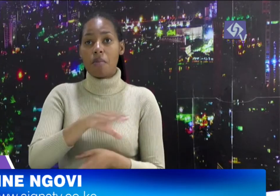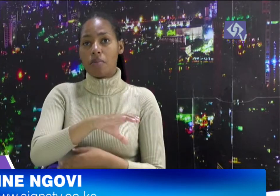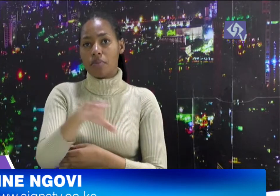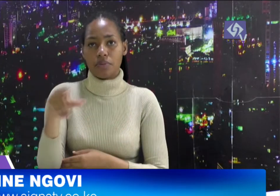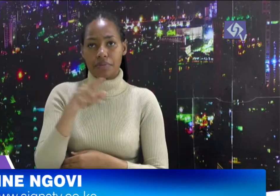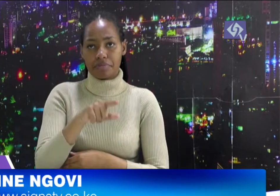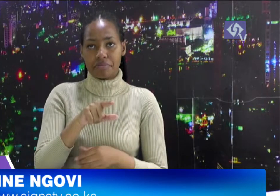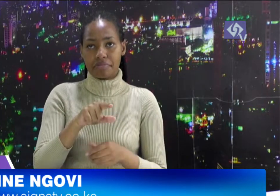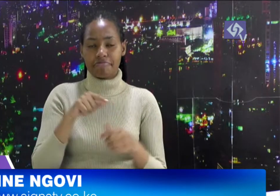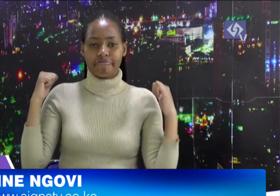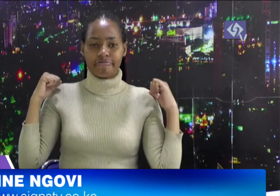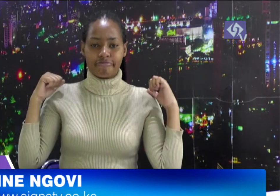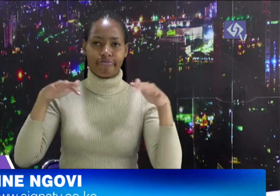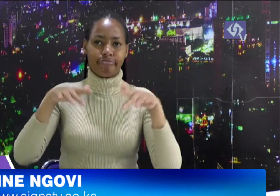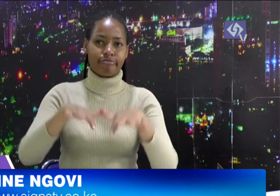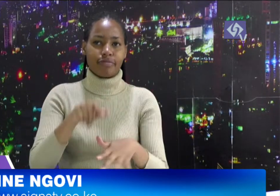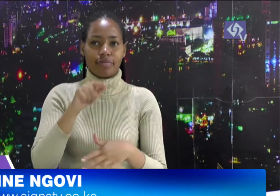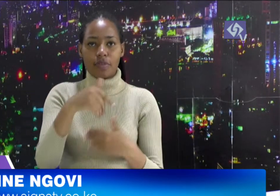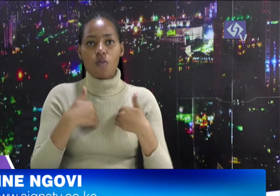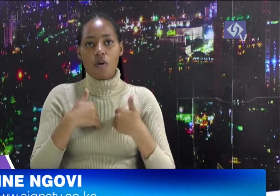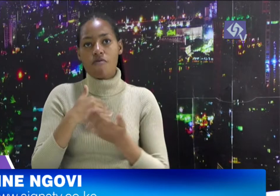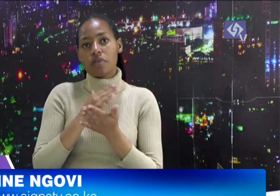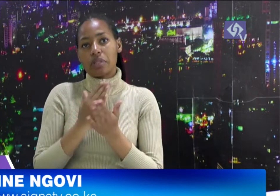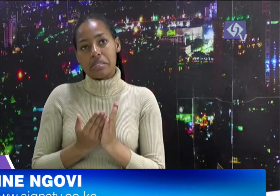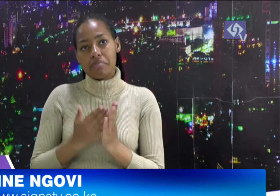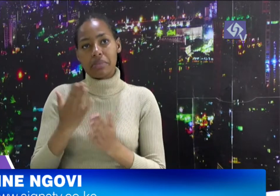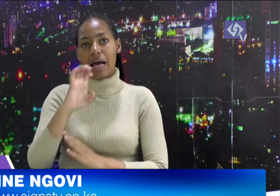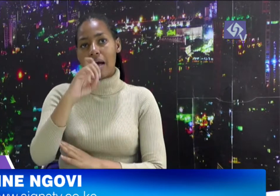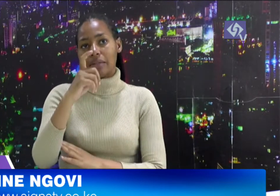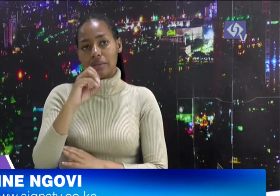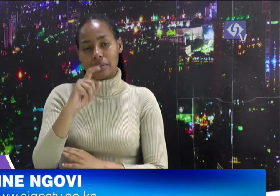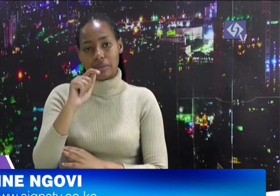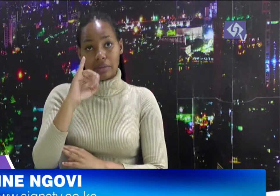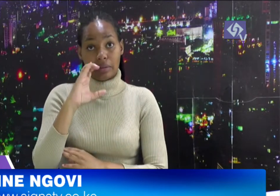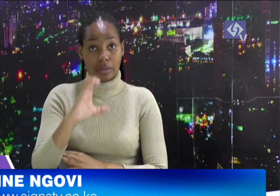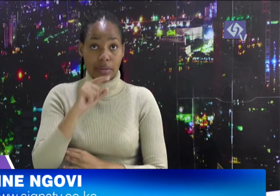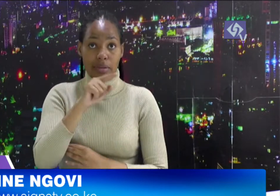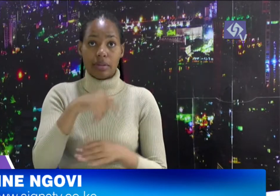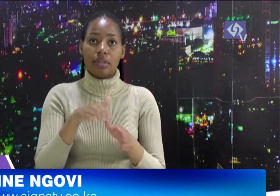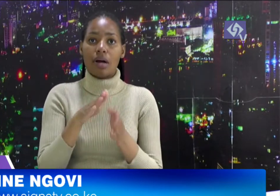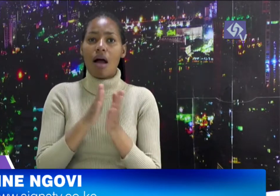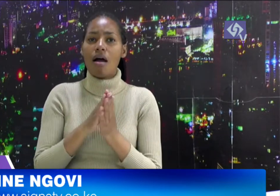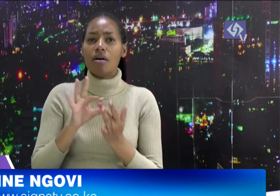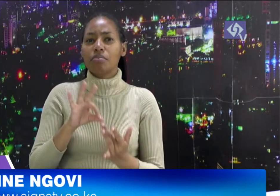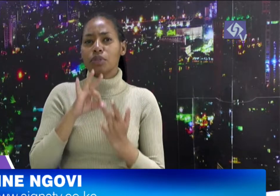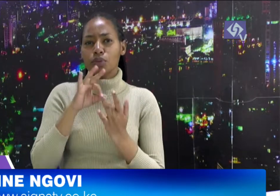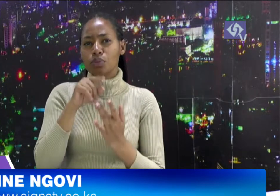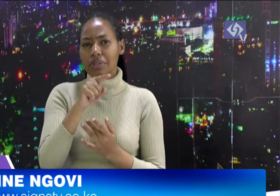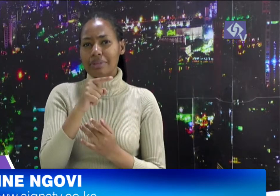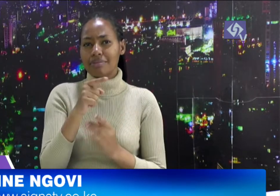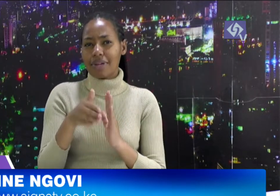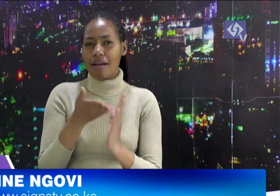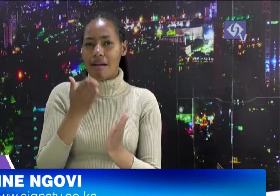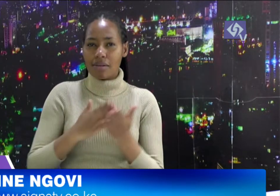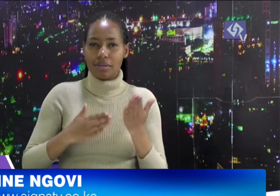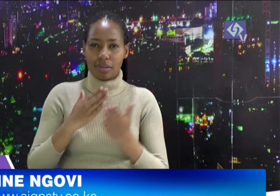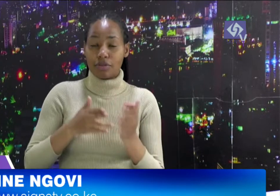County Assembly to have some exotic trees species cut for fueling food